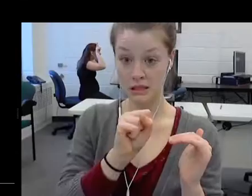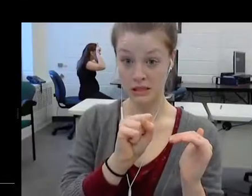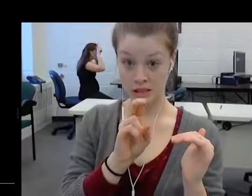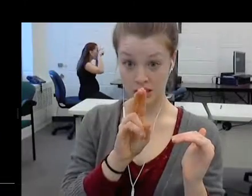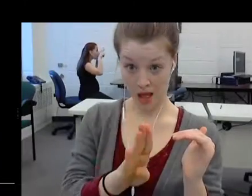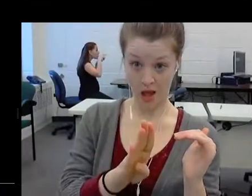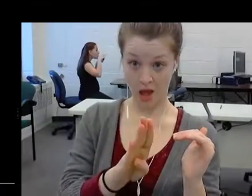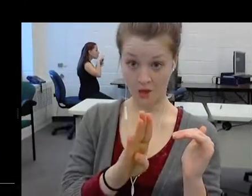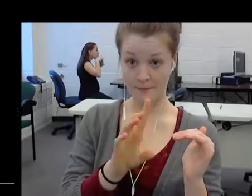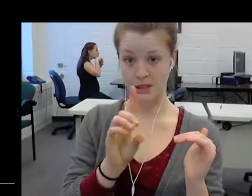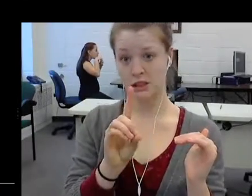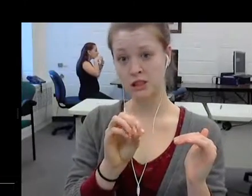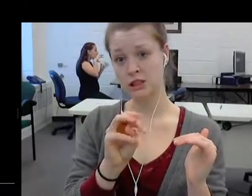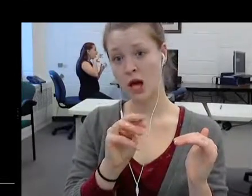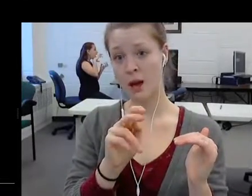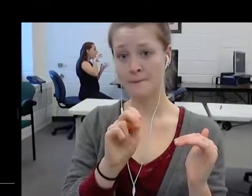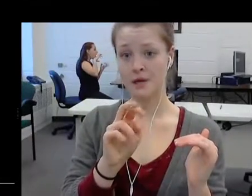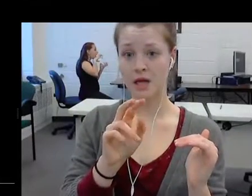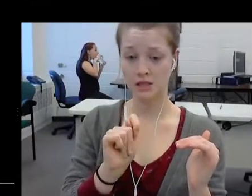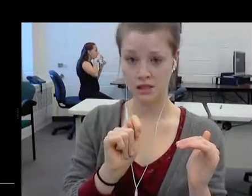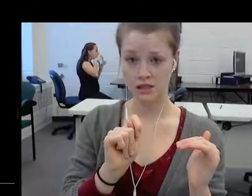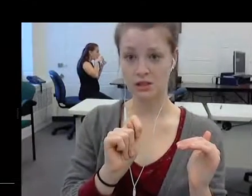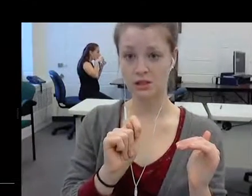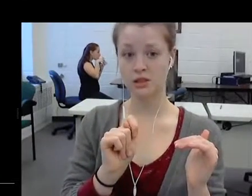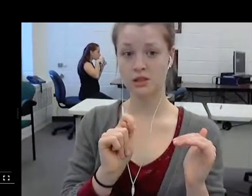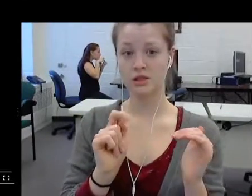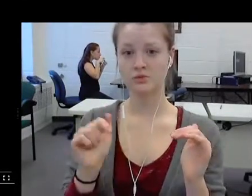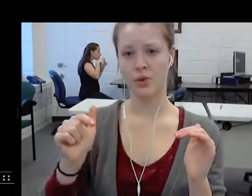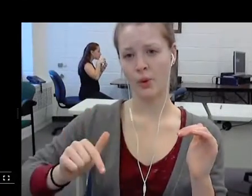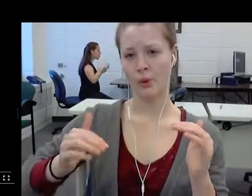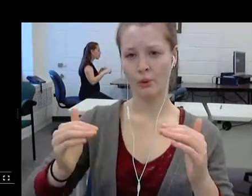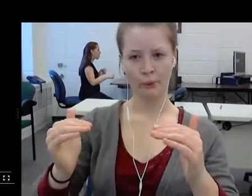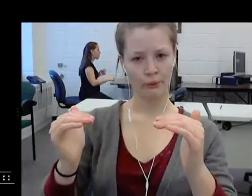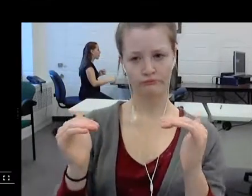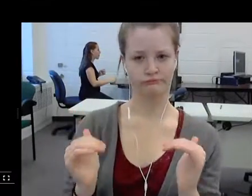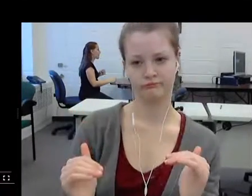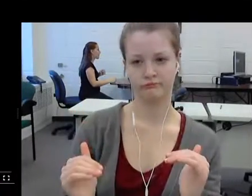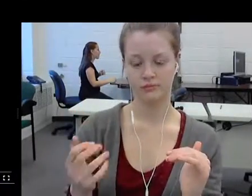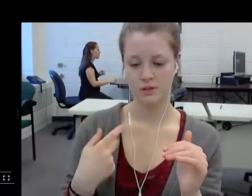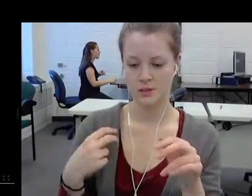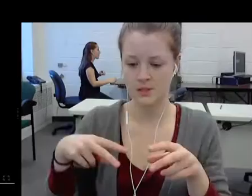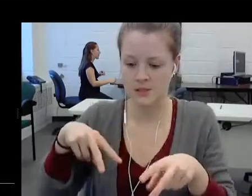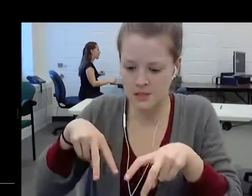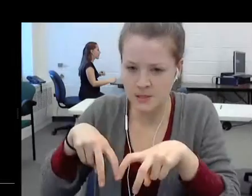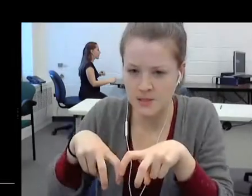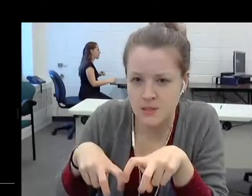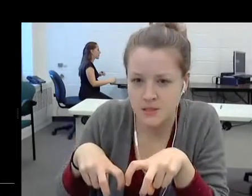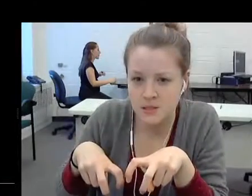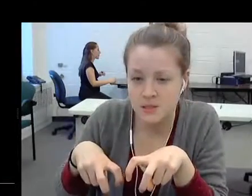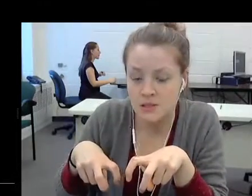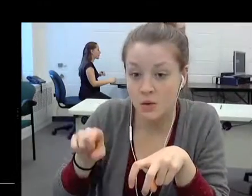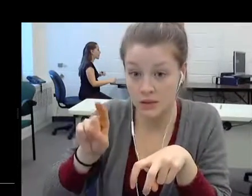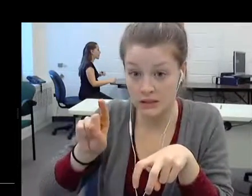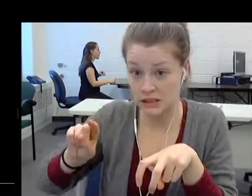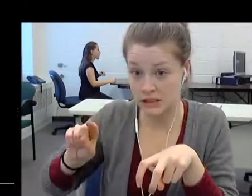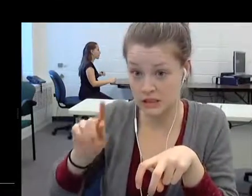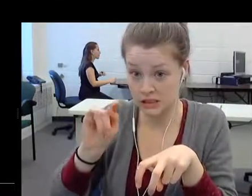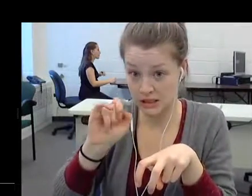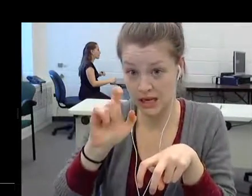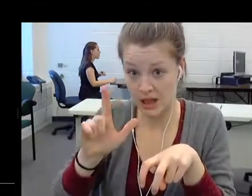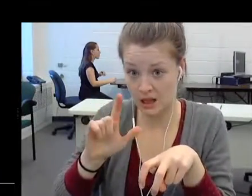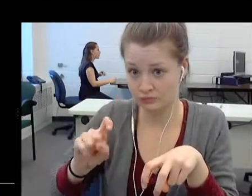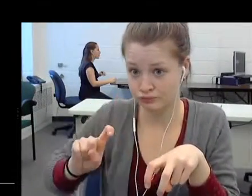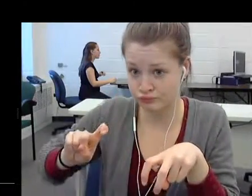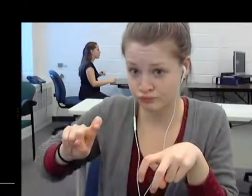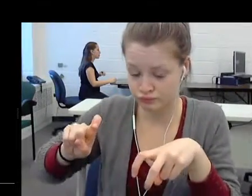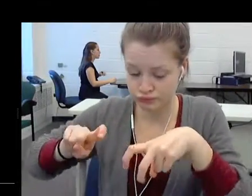here. They have a low rank. They crouch. They have the tail between legs,